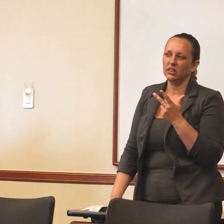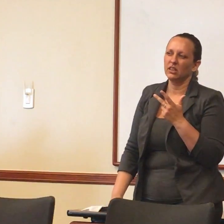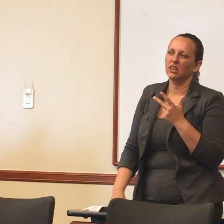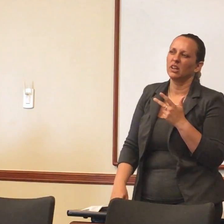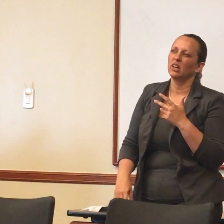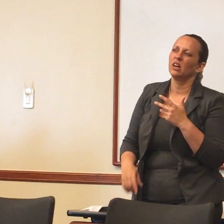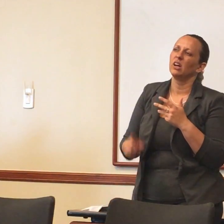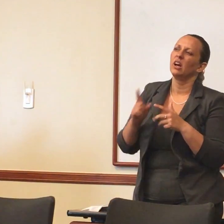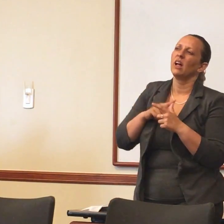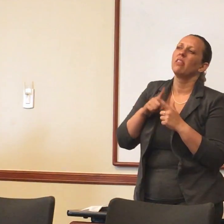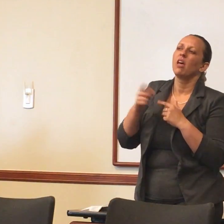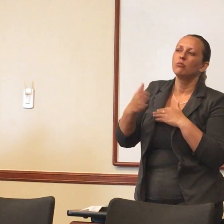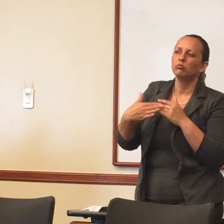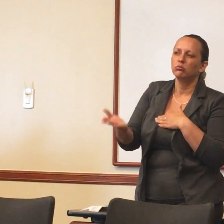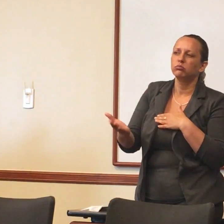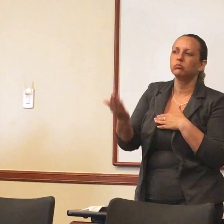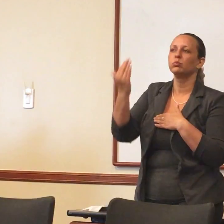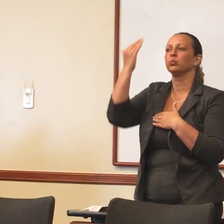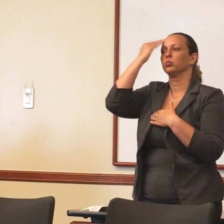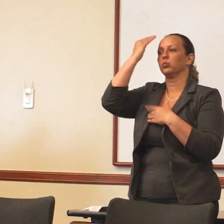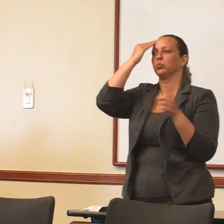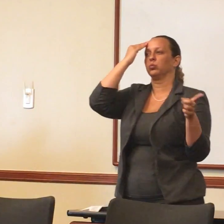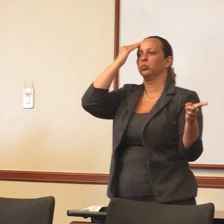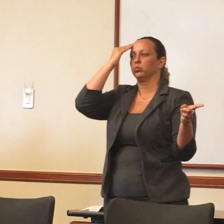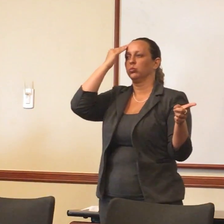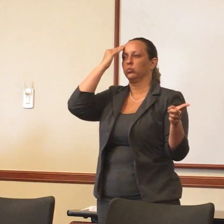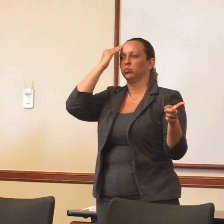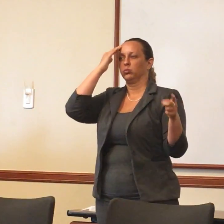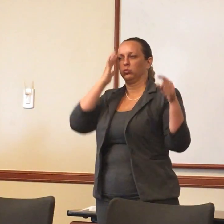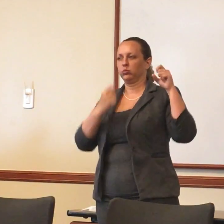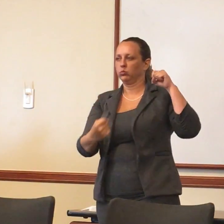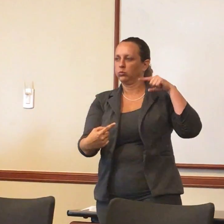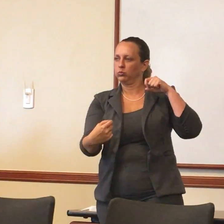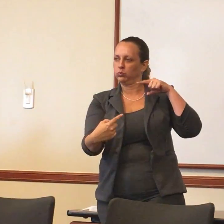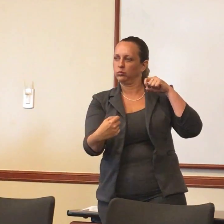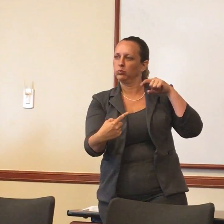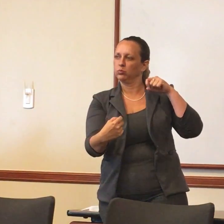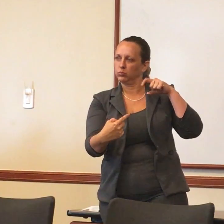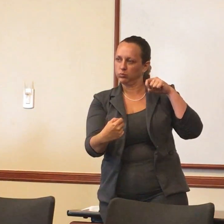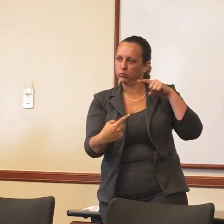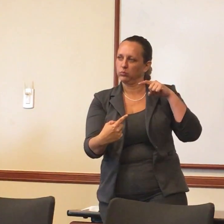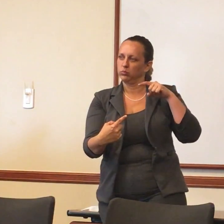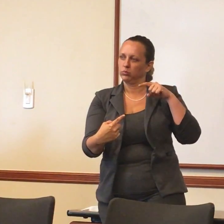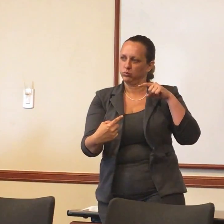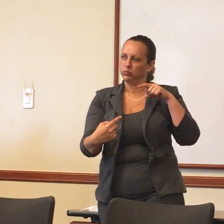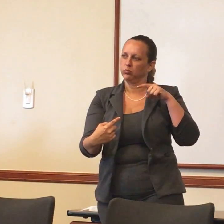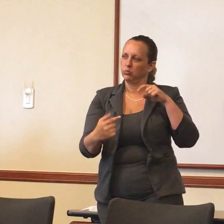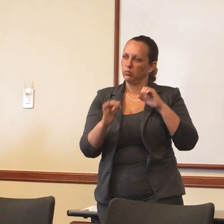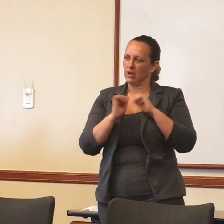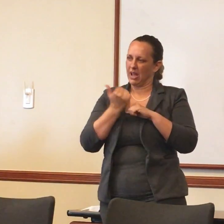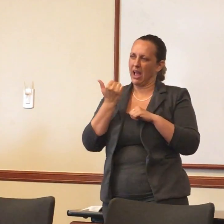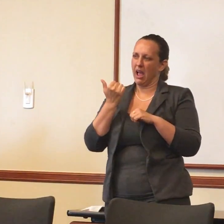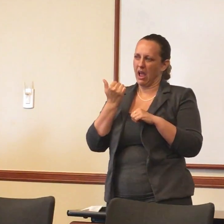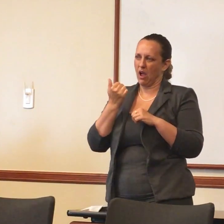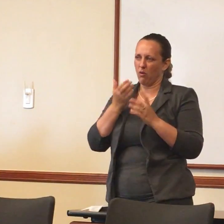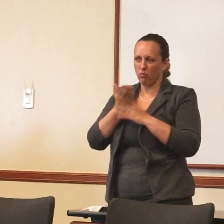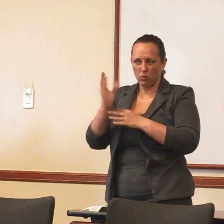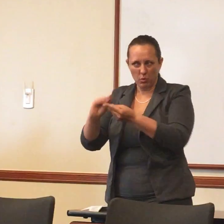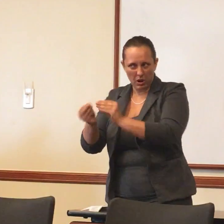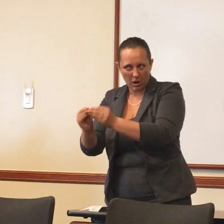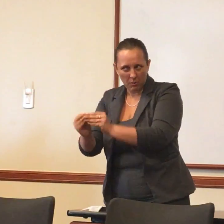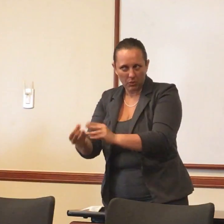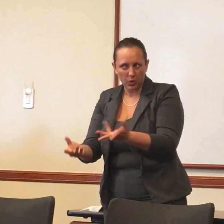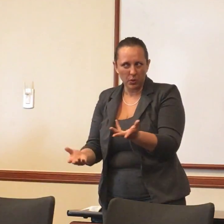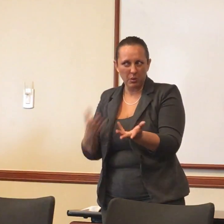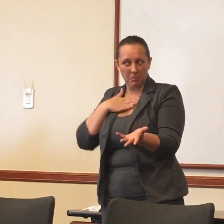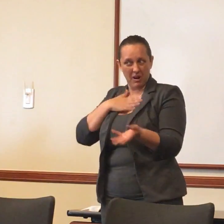look for. And then after that, then you know basically through the cell tower how to find us. But I'm curious,